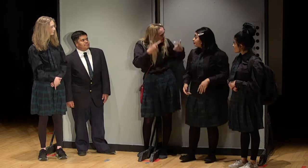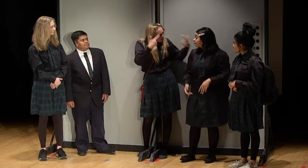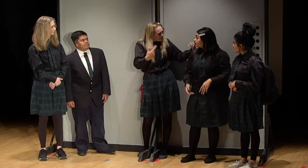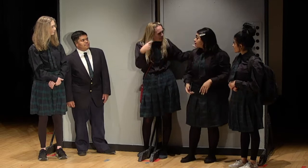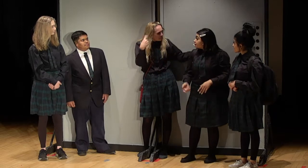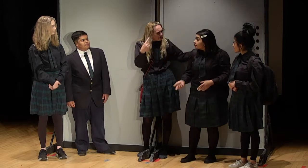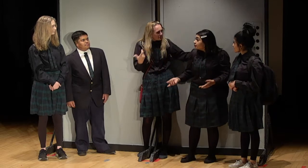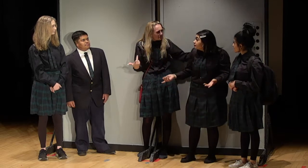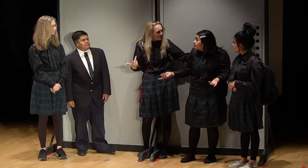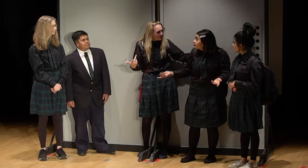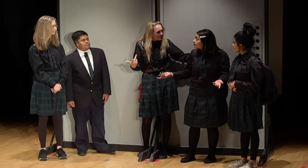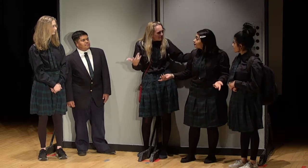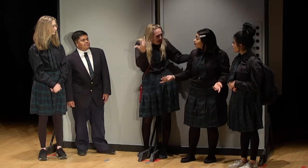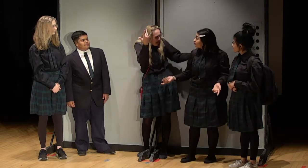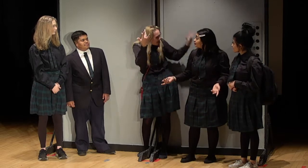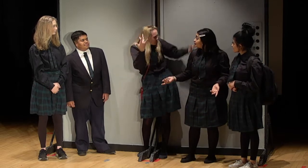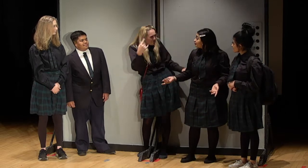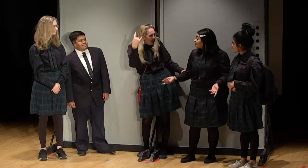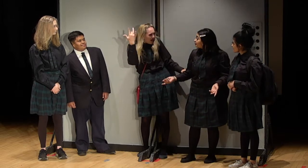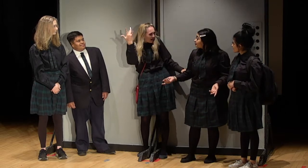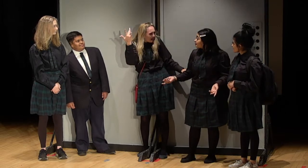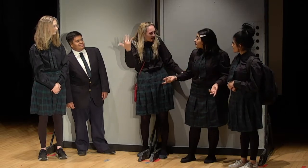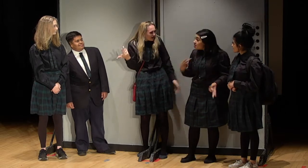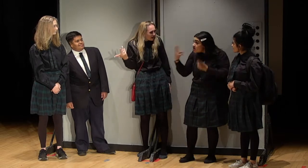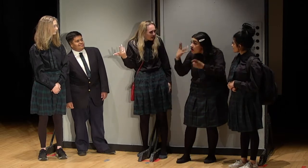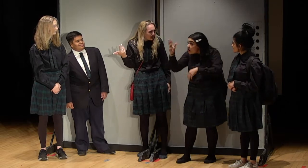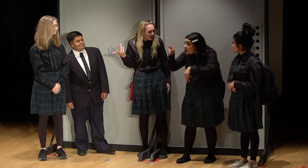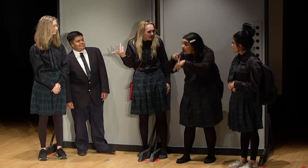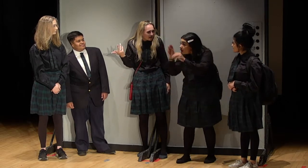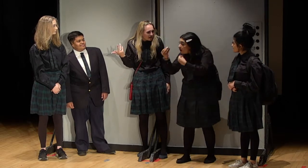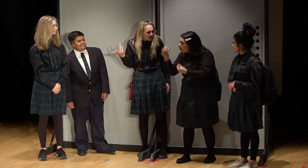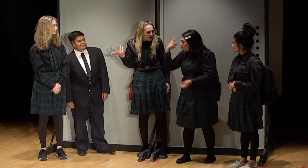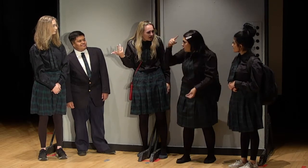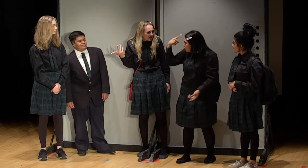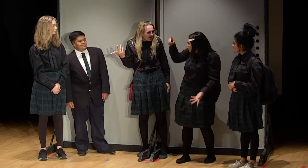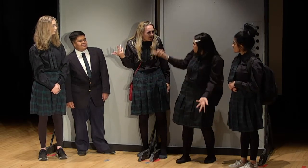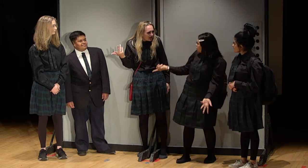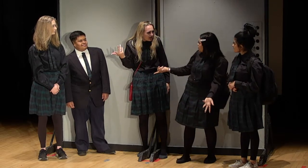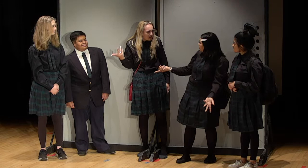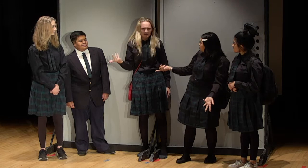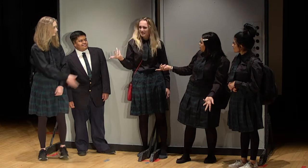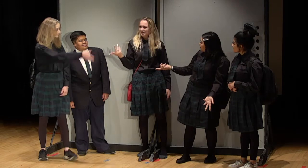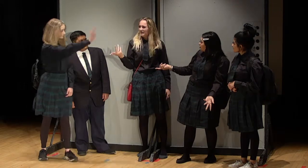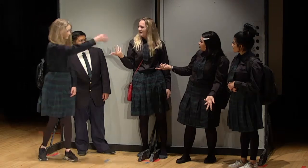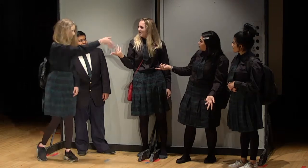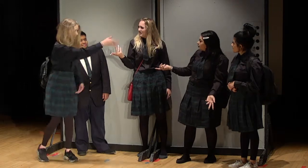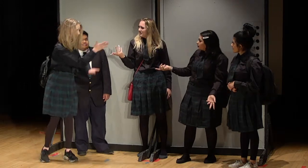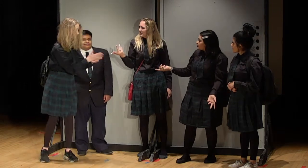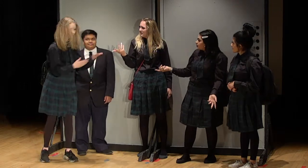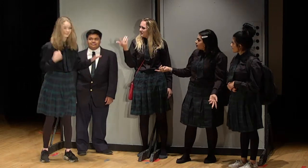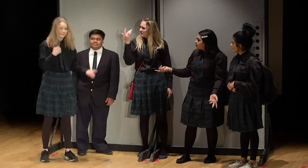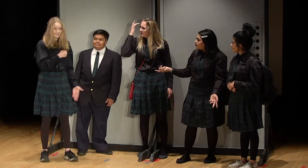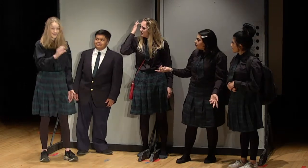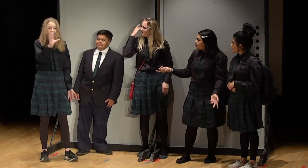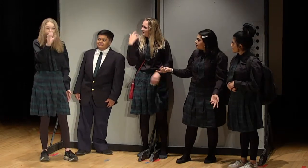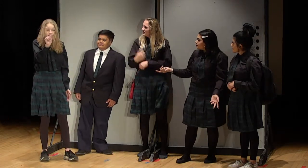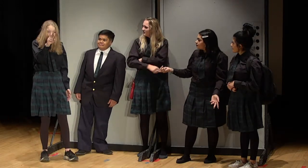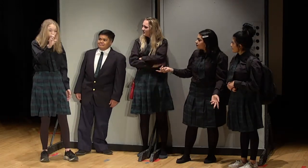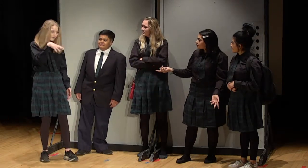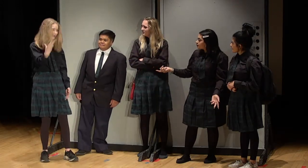Did you just hit all the buttons? Yeah. Why'd you do that? Why are we in a hurry to go to the principal's office? Well, some of